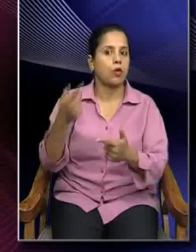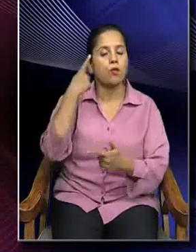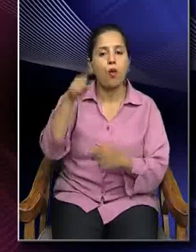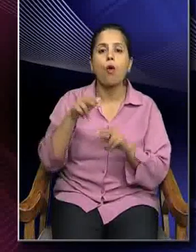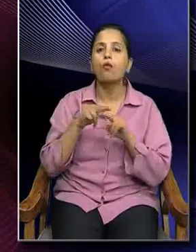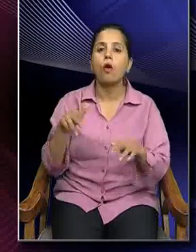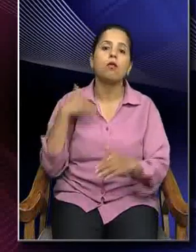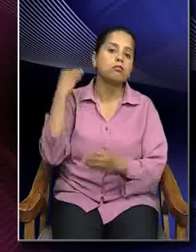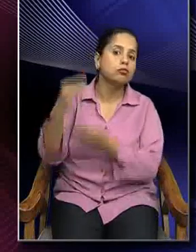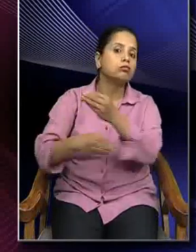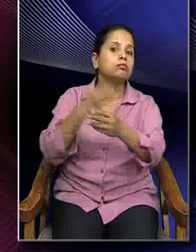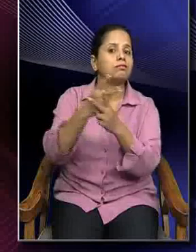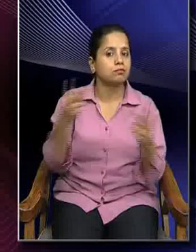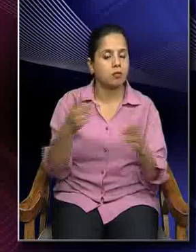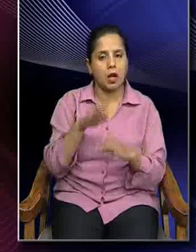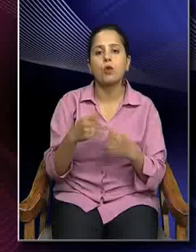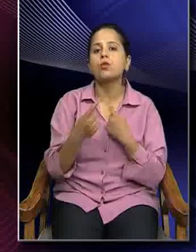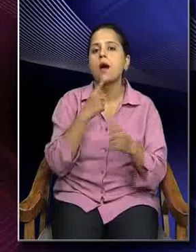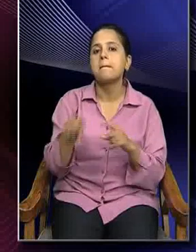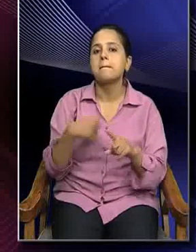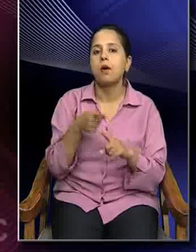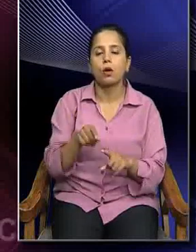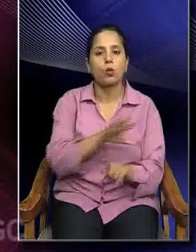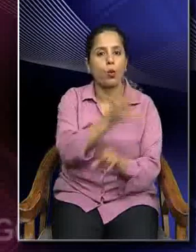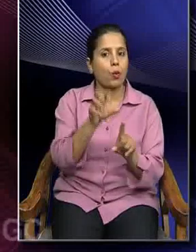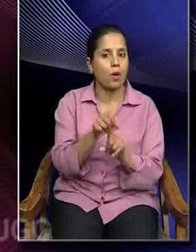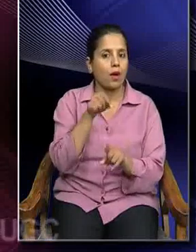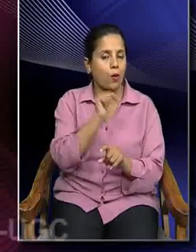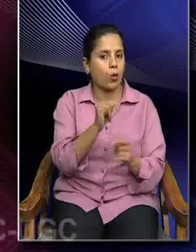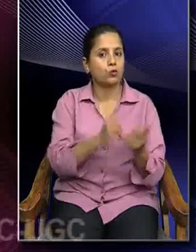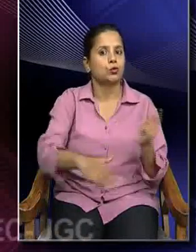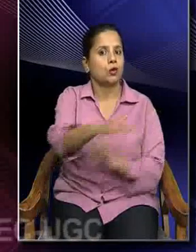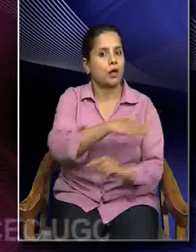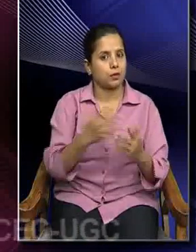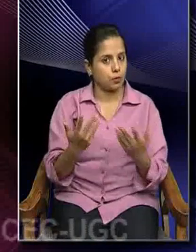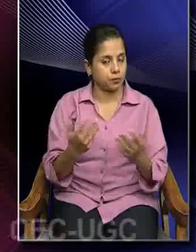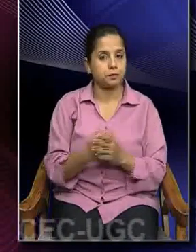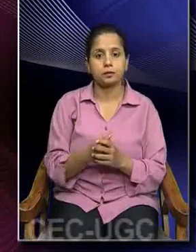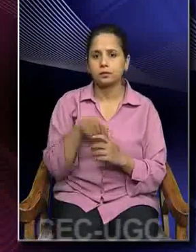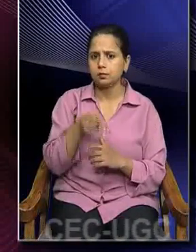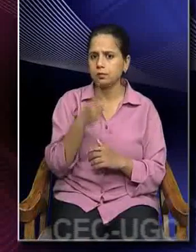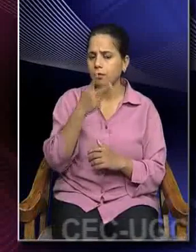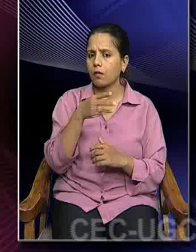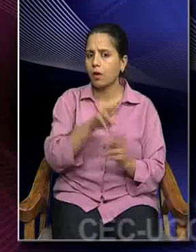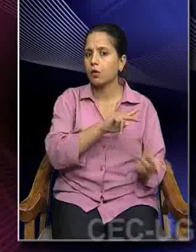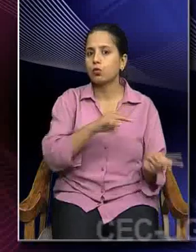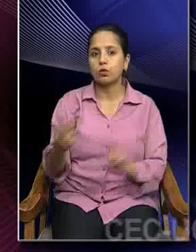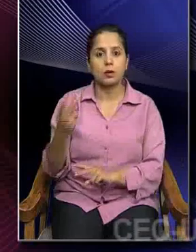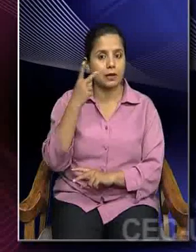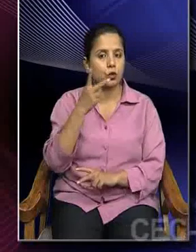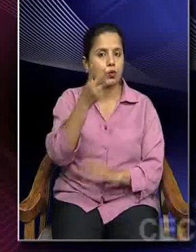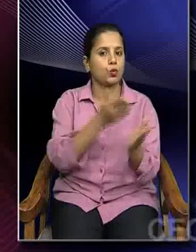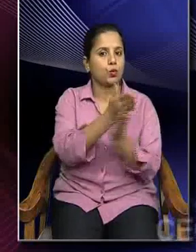generations. So we are talking about the culture of that society. So it is transmitted in two